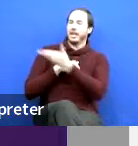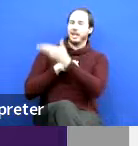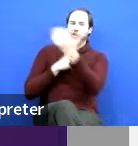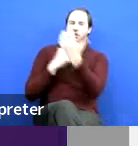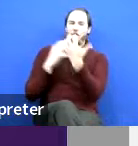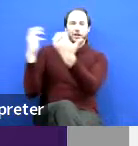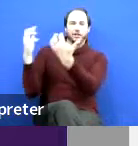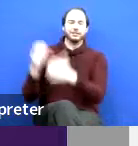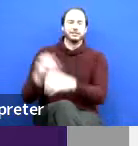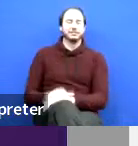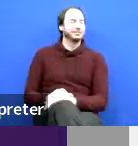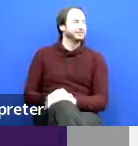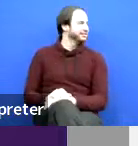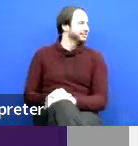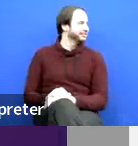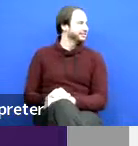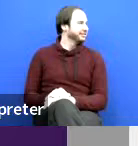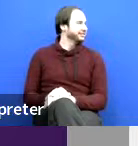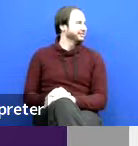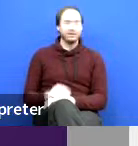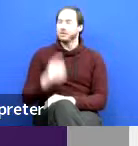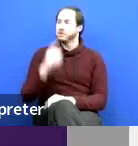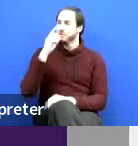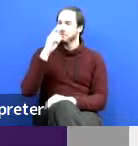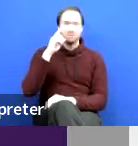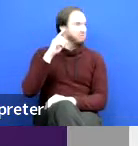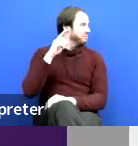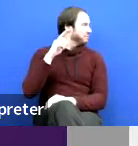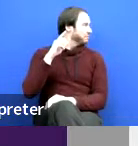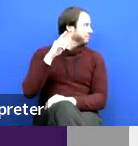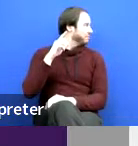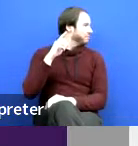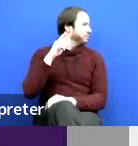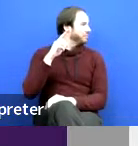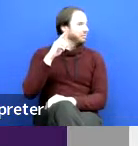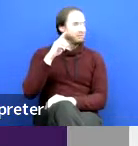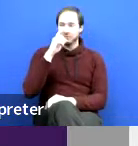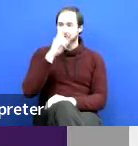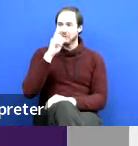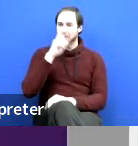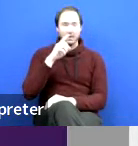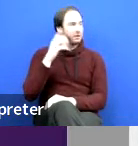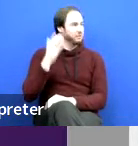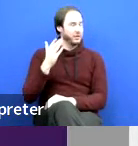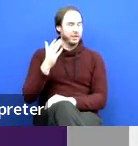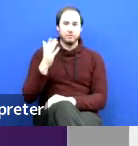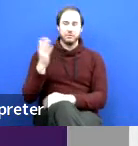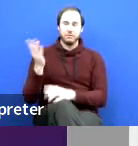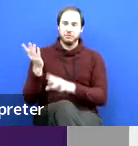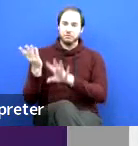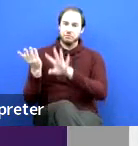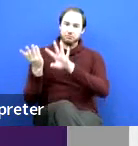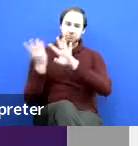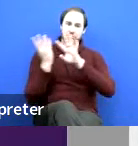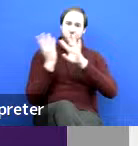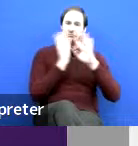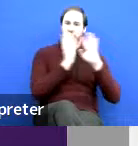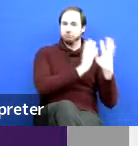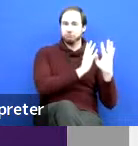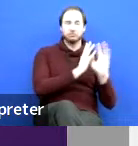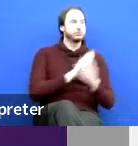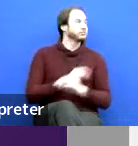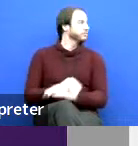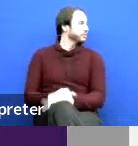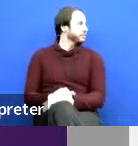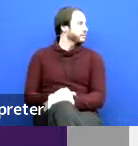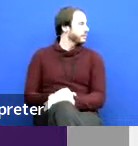You want to do it? Take a photo. You guys, Maybe we could put them around that screen or something. Is there a Okay. way to We do do that? that? yeah, On I the would other do it side? the